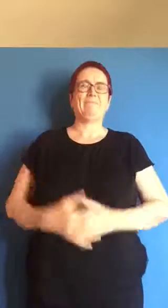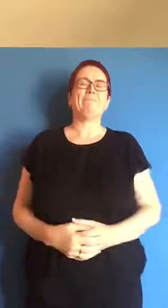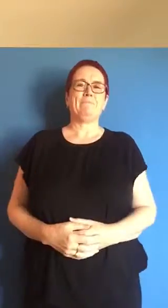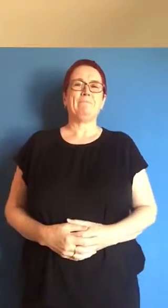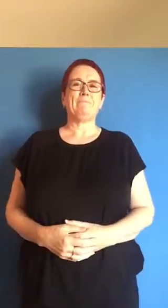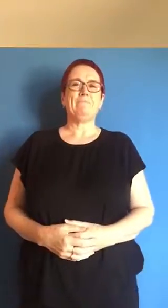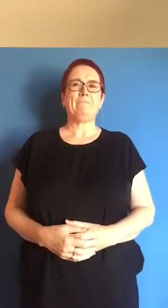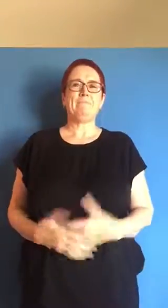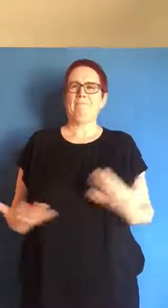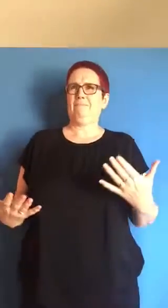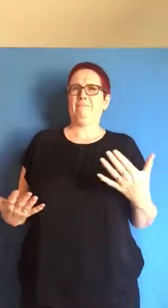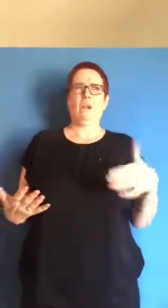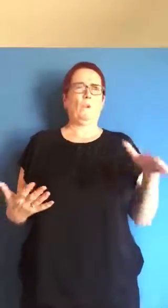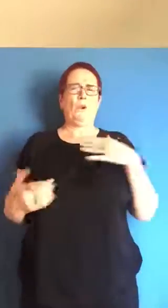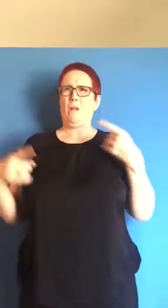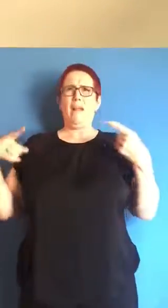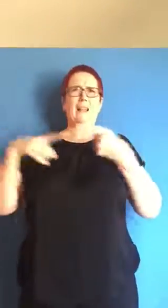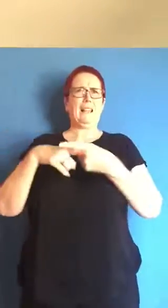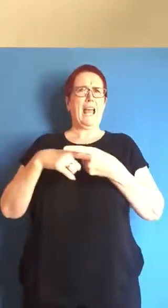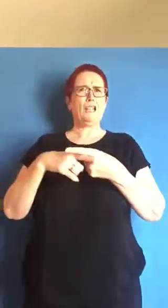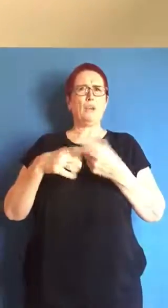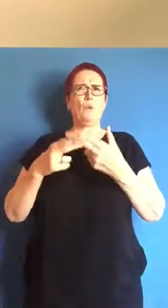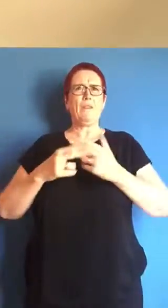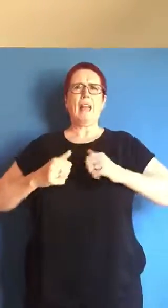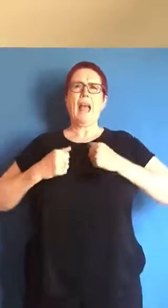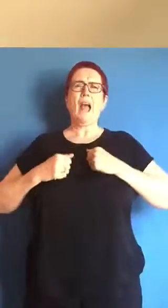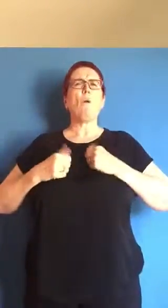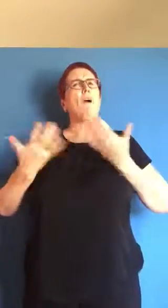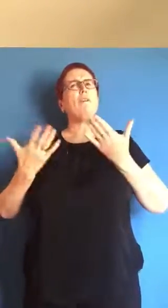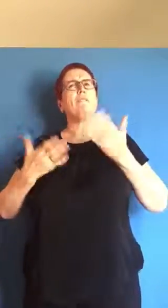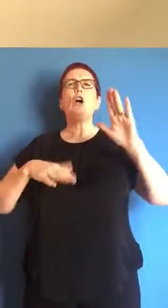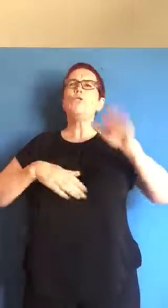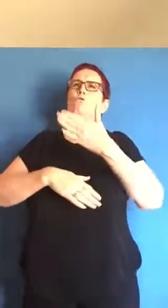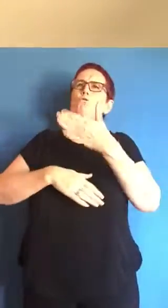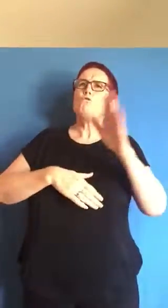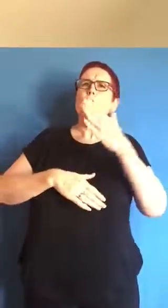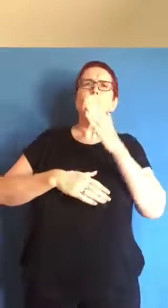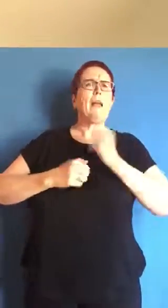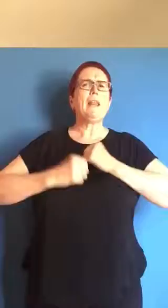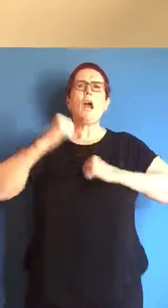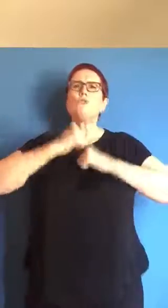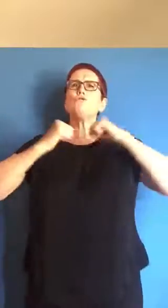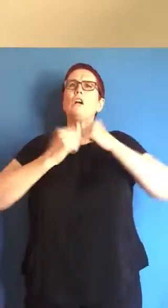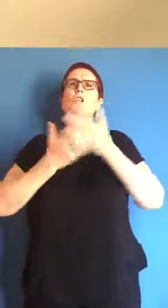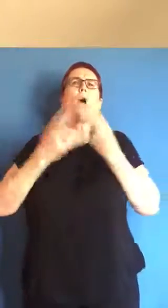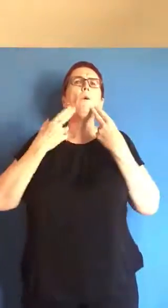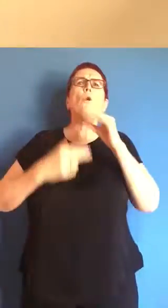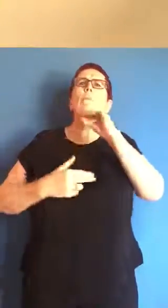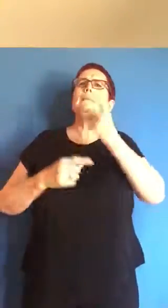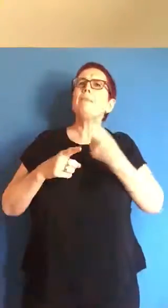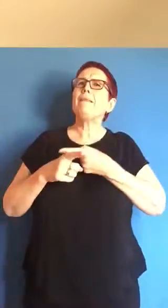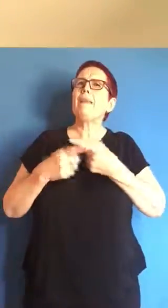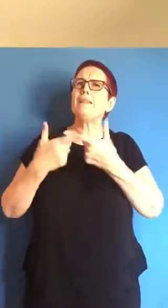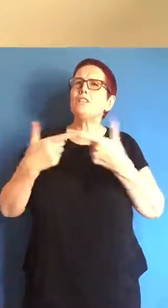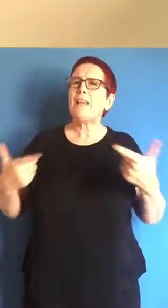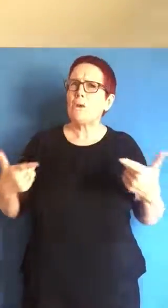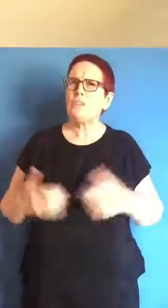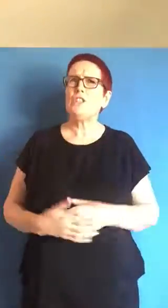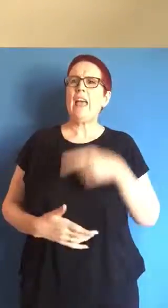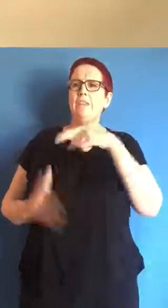which immediately clashes with the rhythm and structure of ordinary English. In fact, this prescriptive rule was